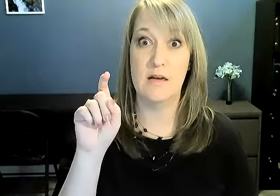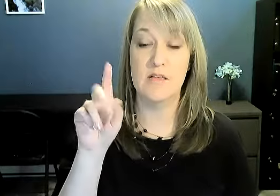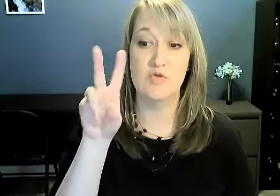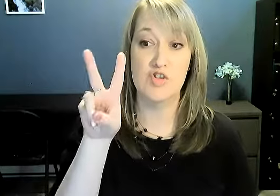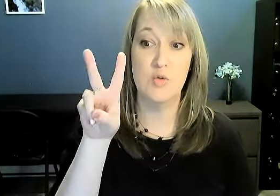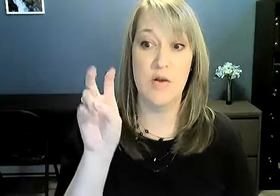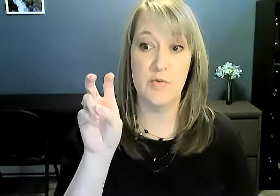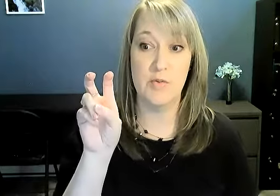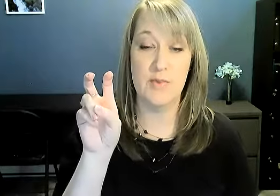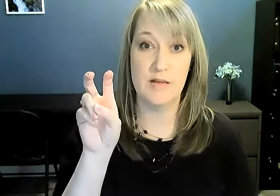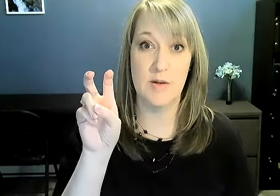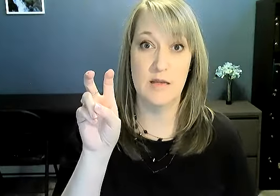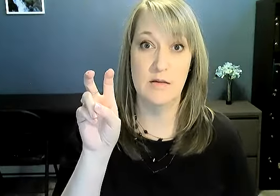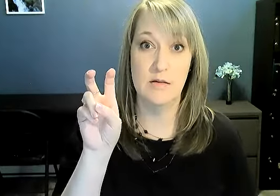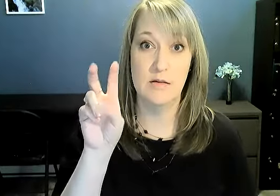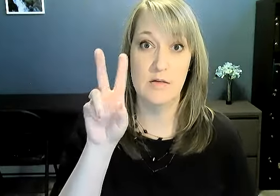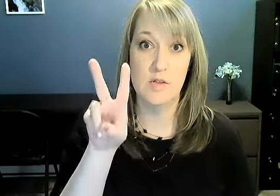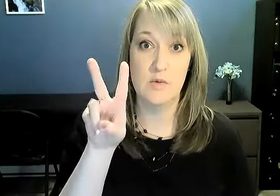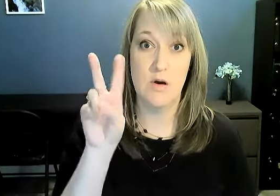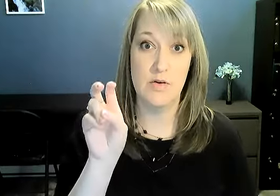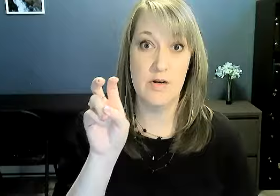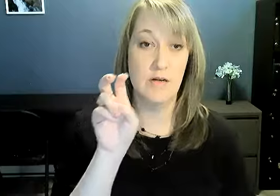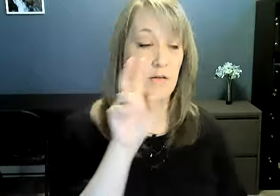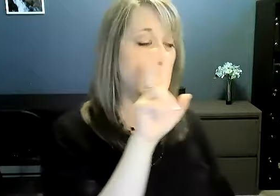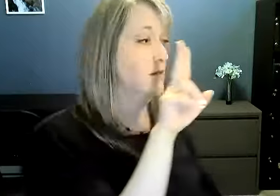So 200 would be this way, 200.